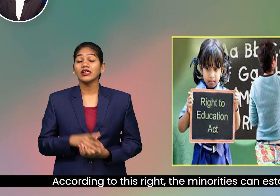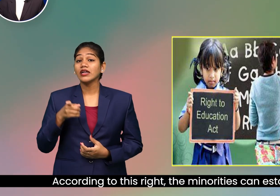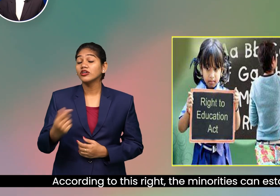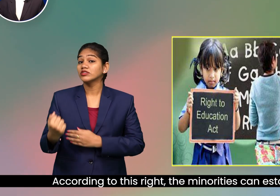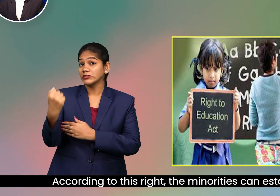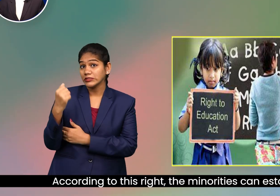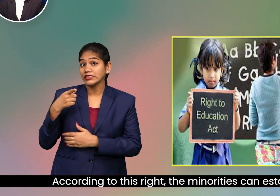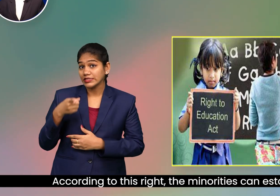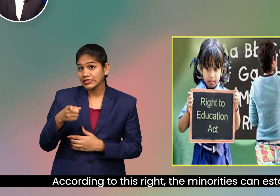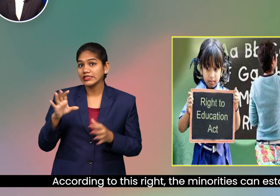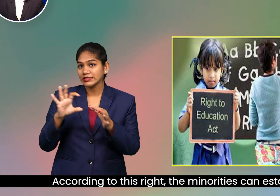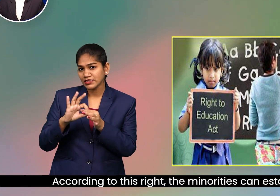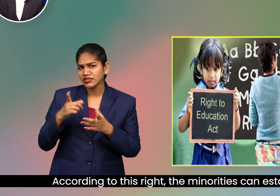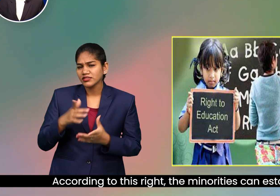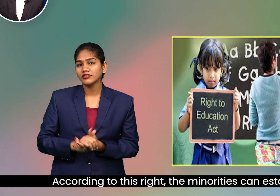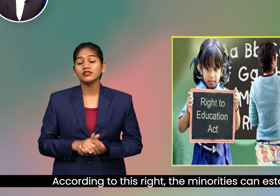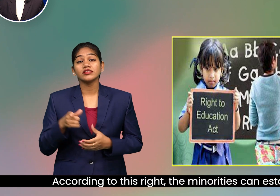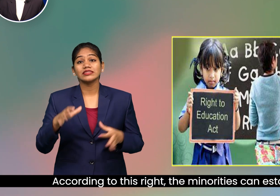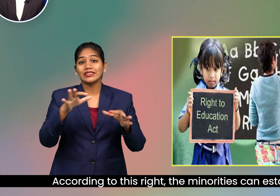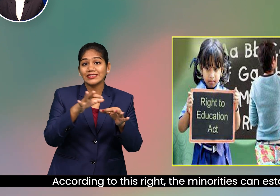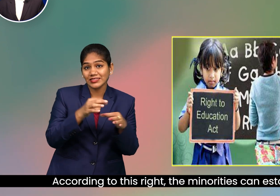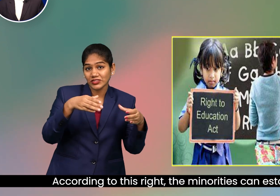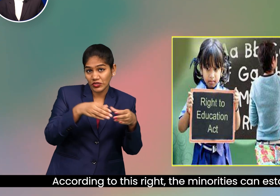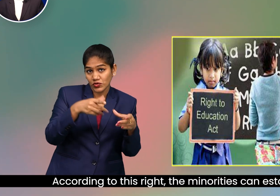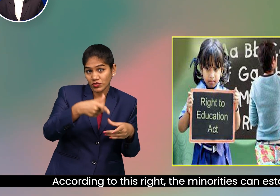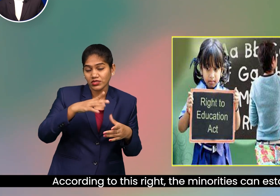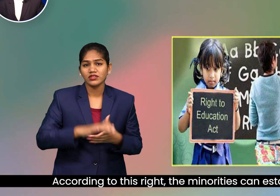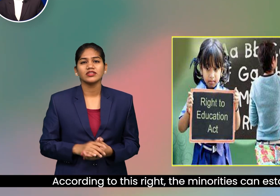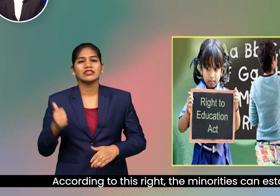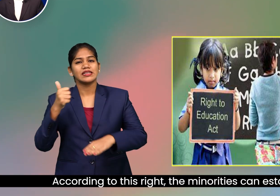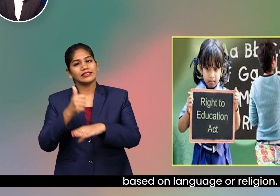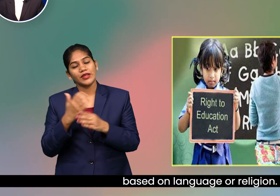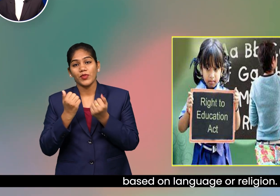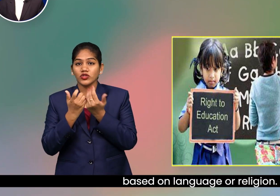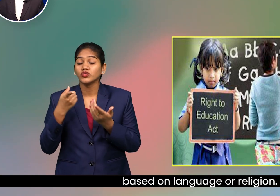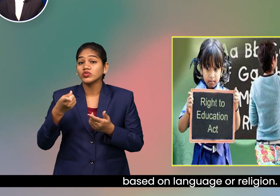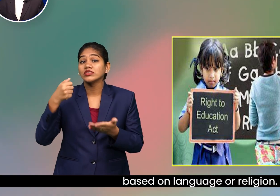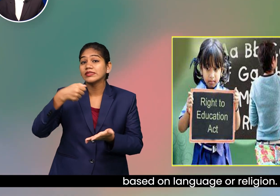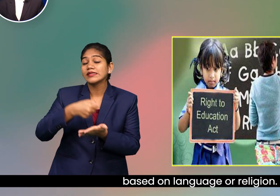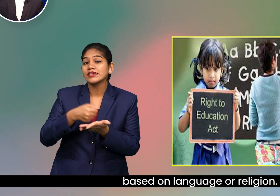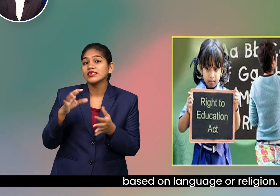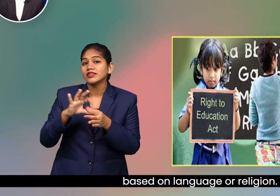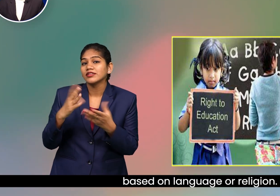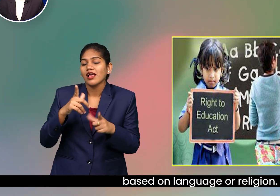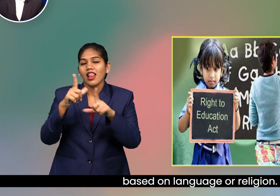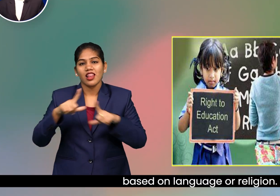According to this right, the minorities can establish schools based on language or